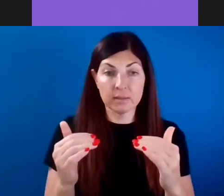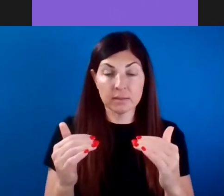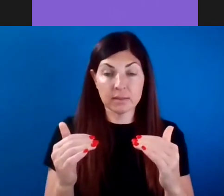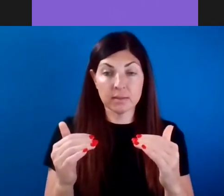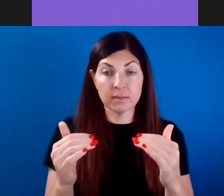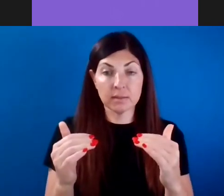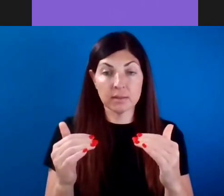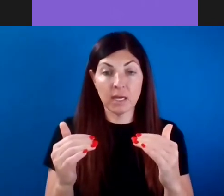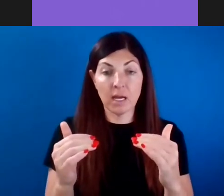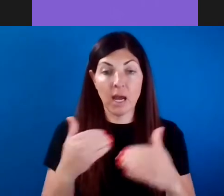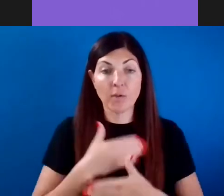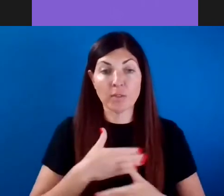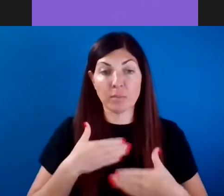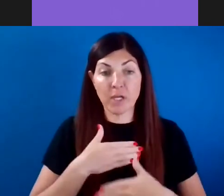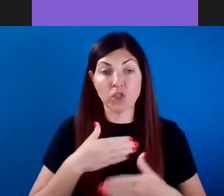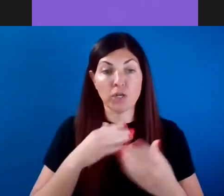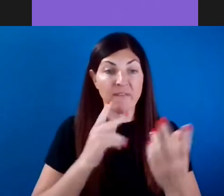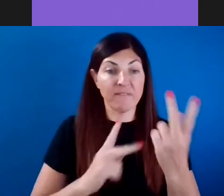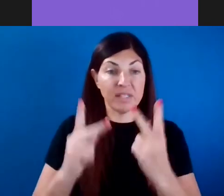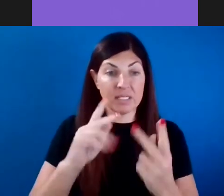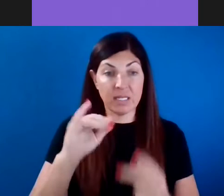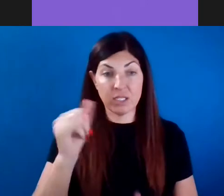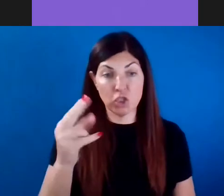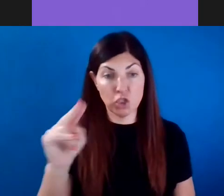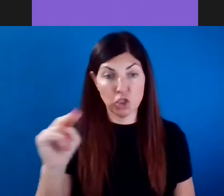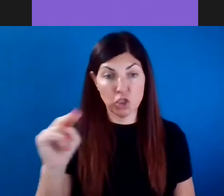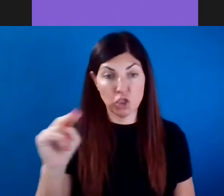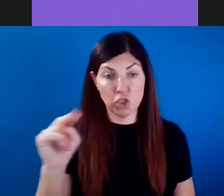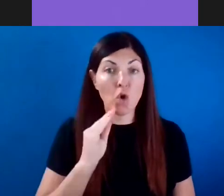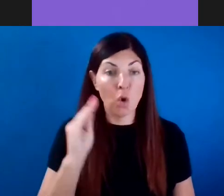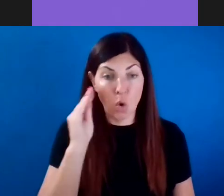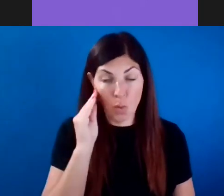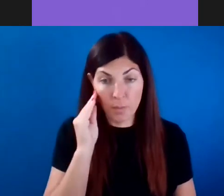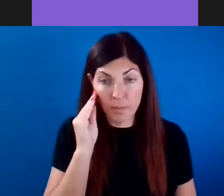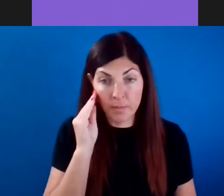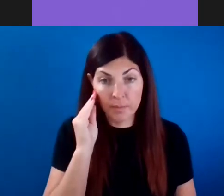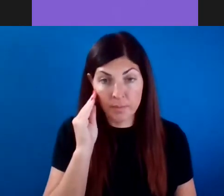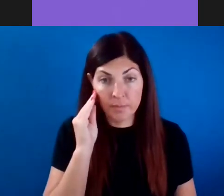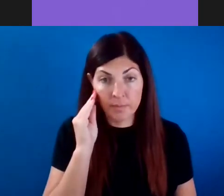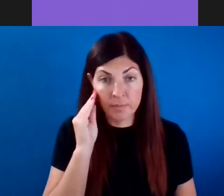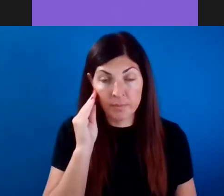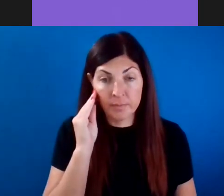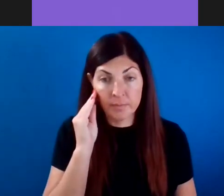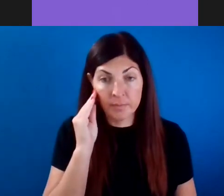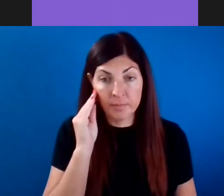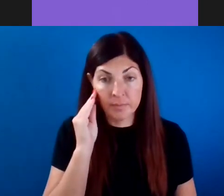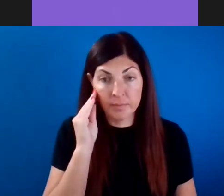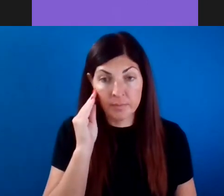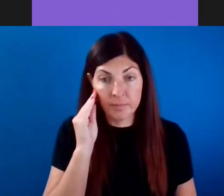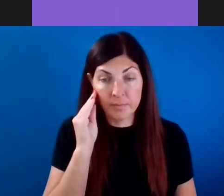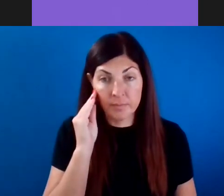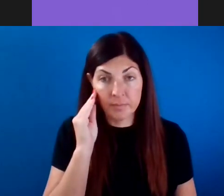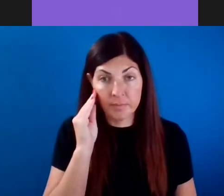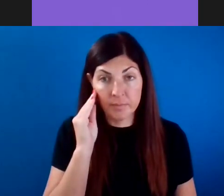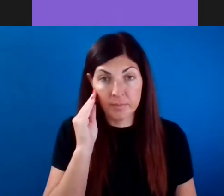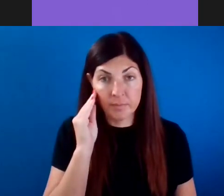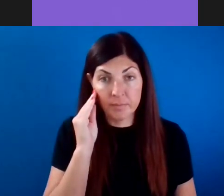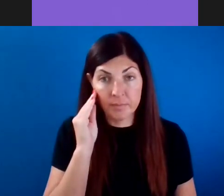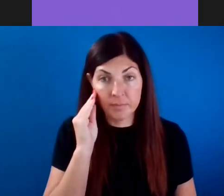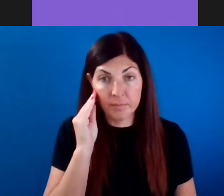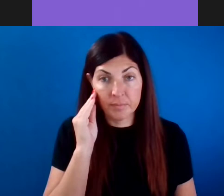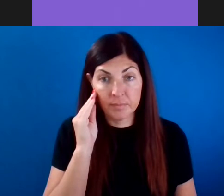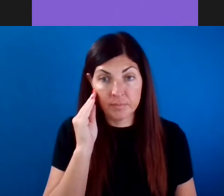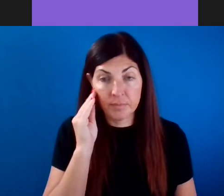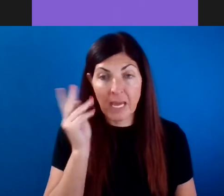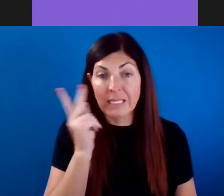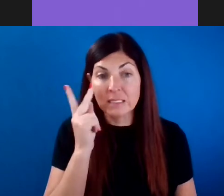pleasure of visiting Jen at her home and getting a look at one of the places at